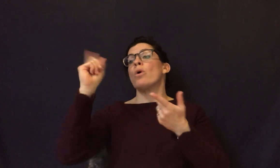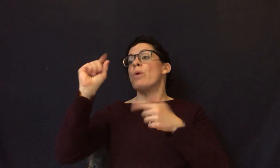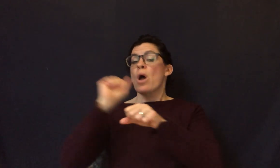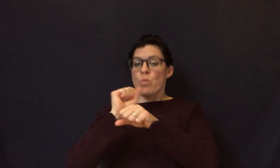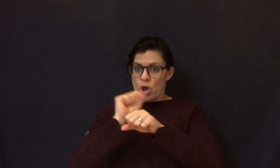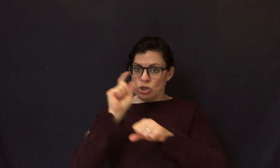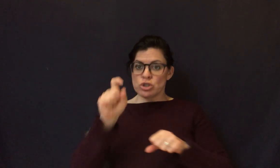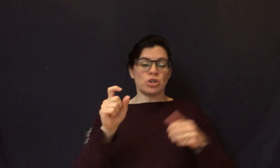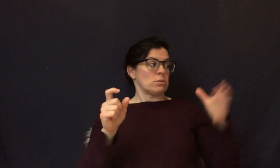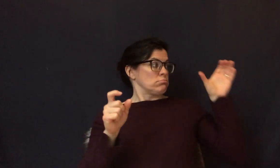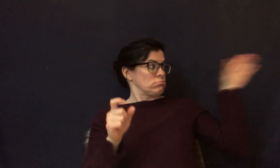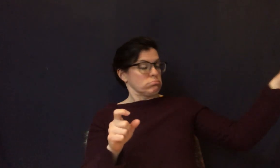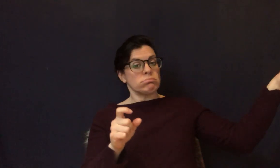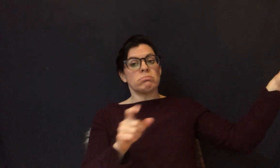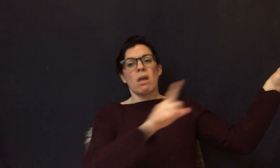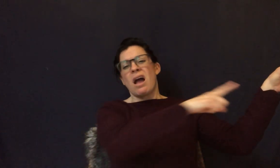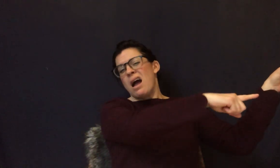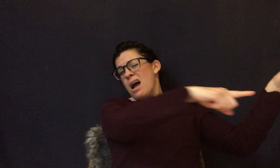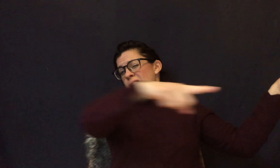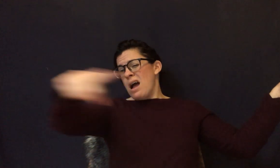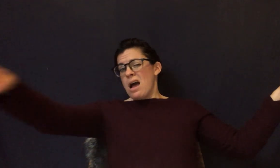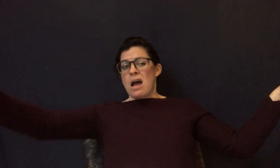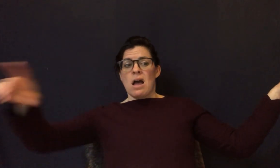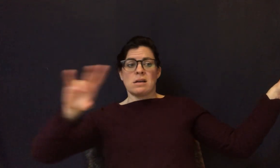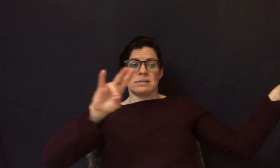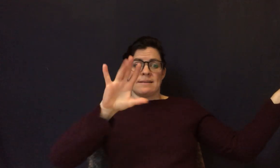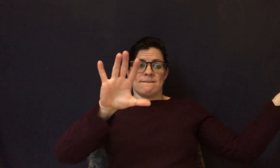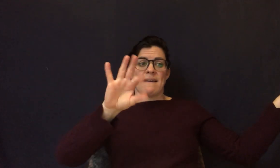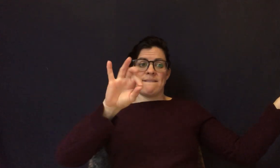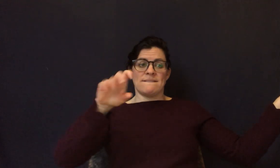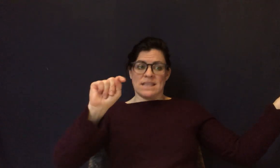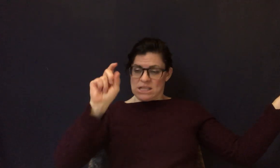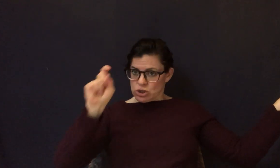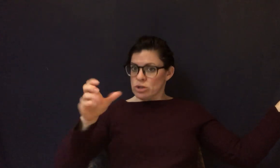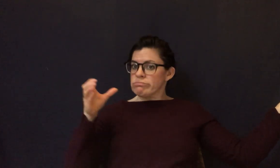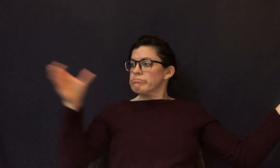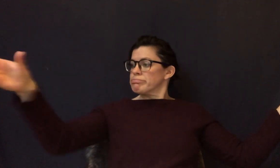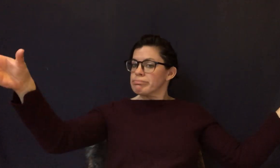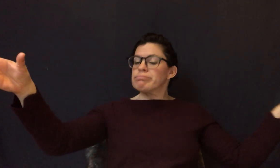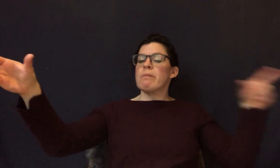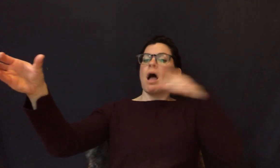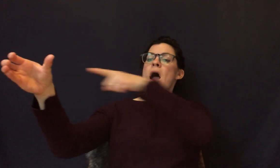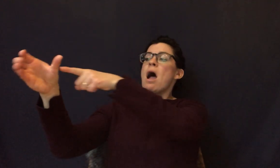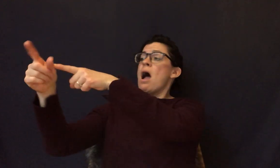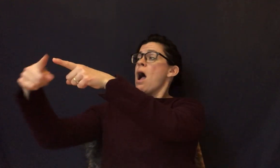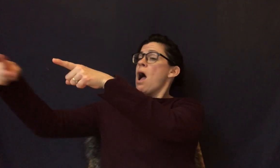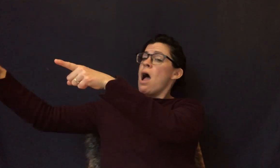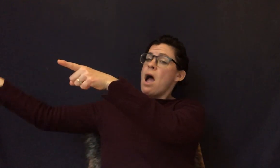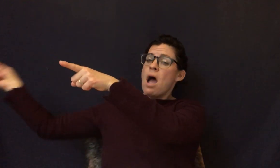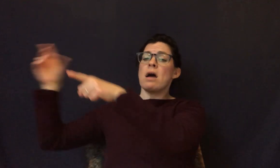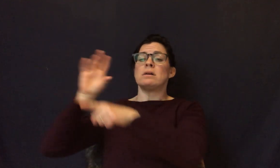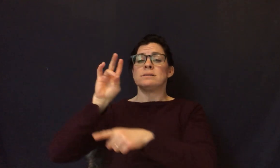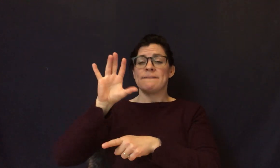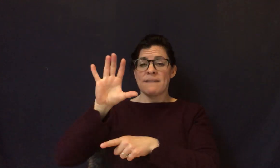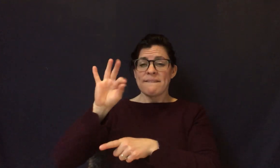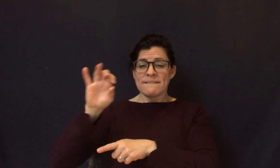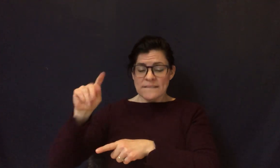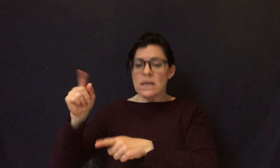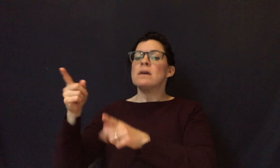from the ladies' room on the second floor, am I right? And down the other end, you have what? You have the library, or what we call the commons now. So